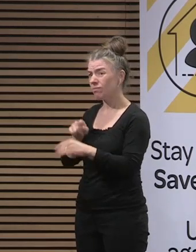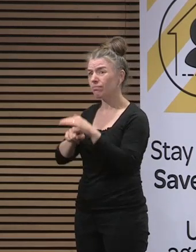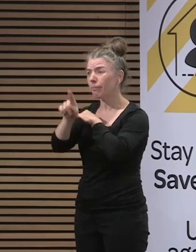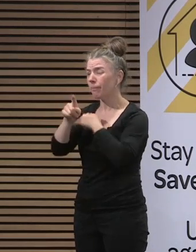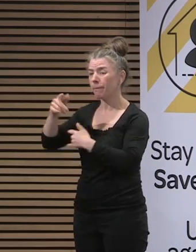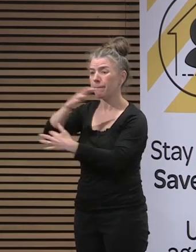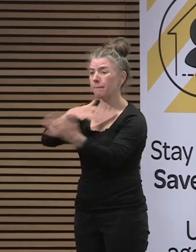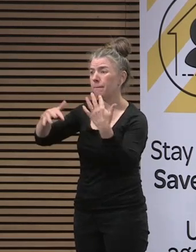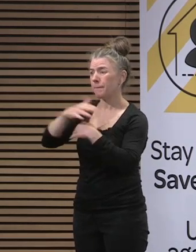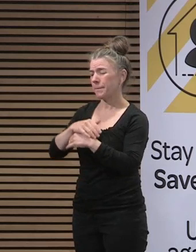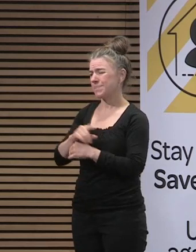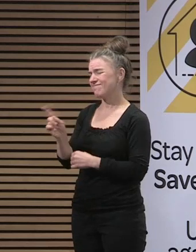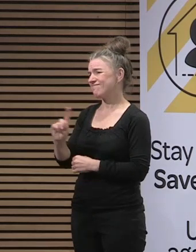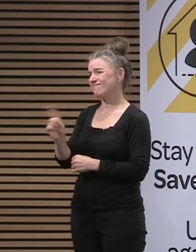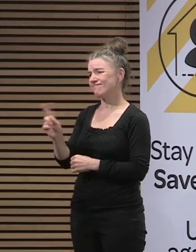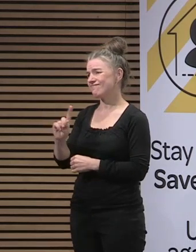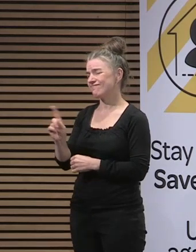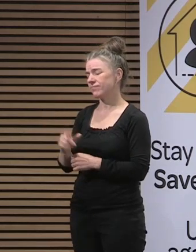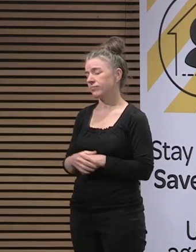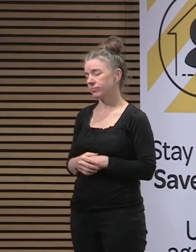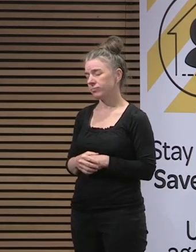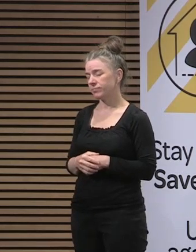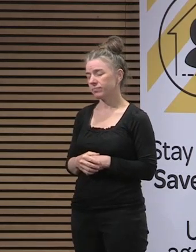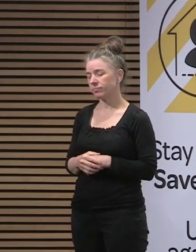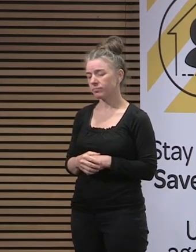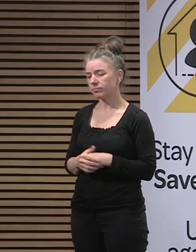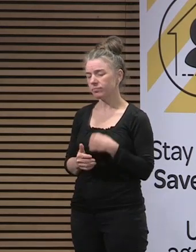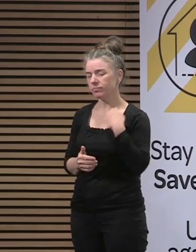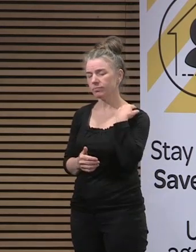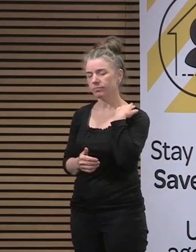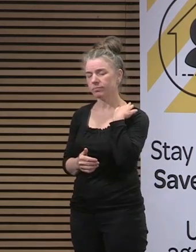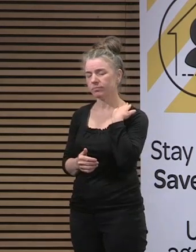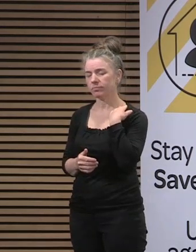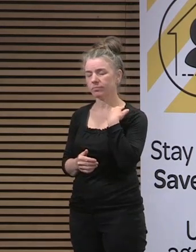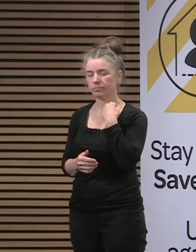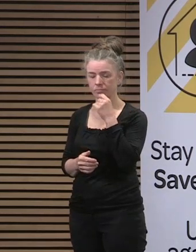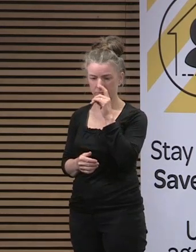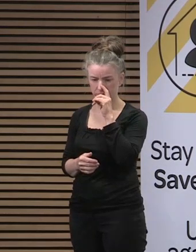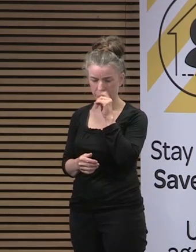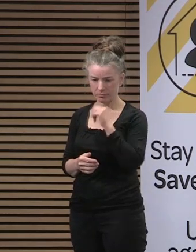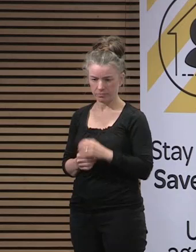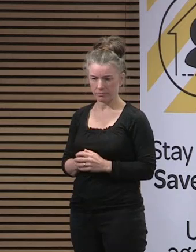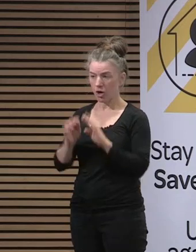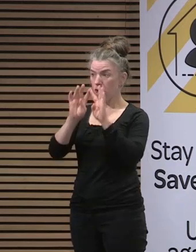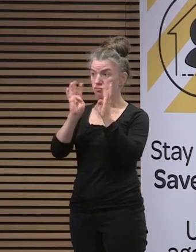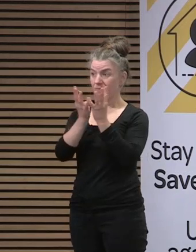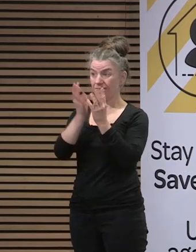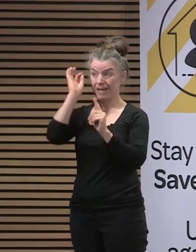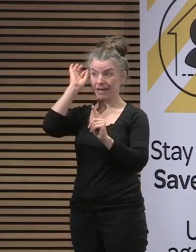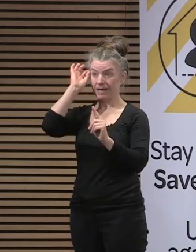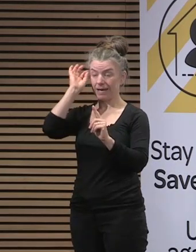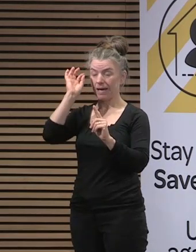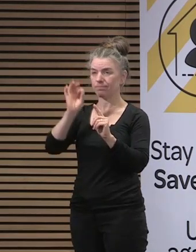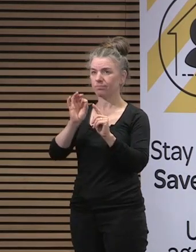restrictions of their responsibilities. Finally, the COVID Cabinet met this morning to discuss our